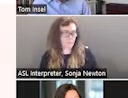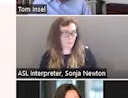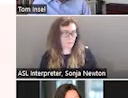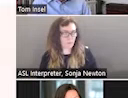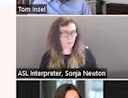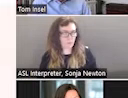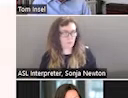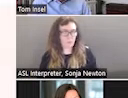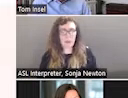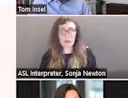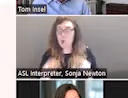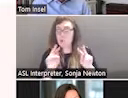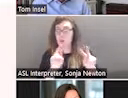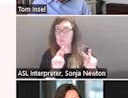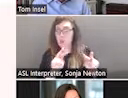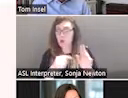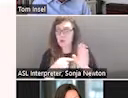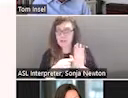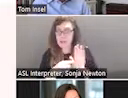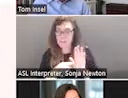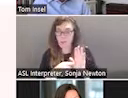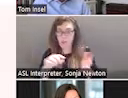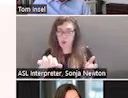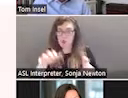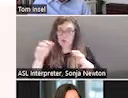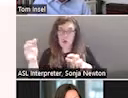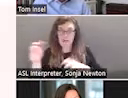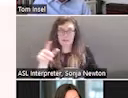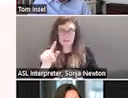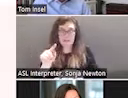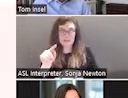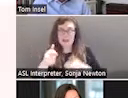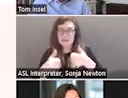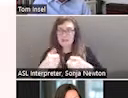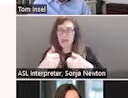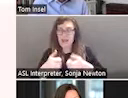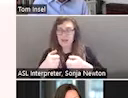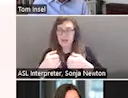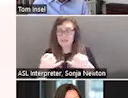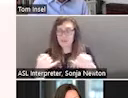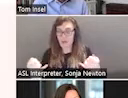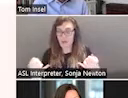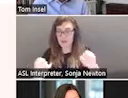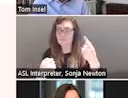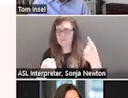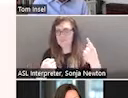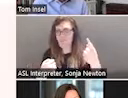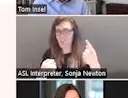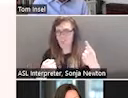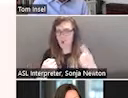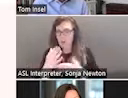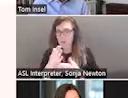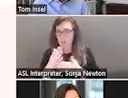at least look at some examples. I mean, crisis text line was one experiment in doing one piece of this, which was moving